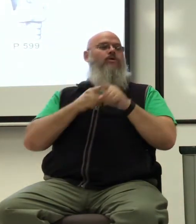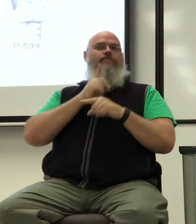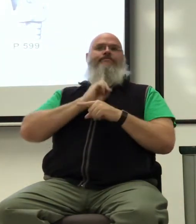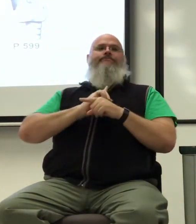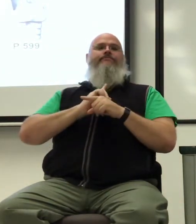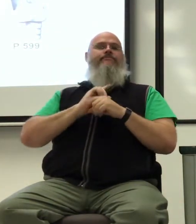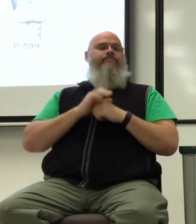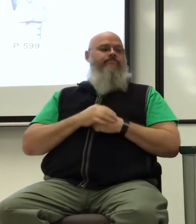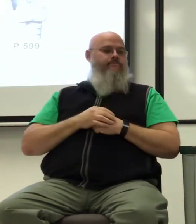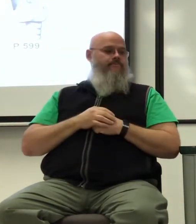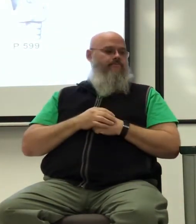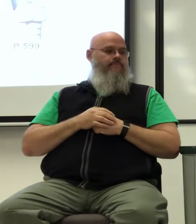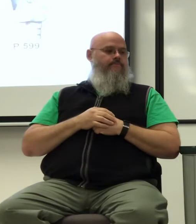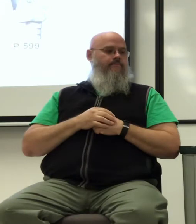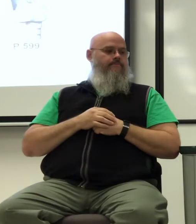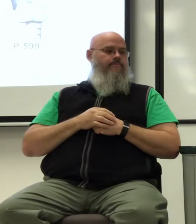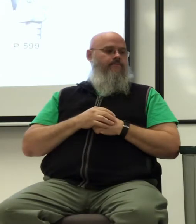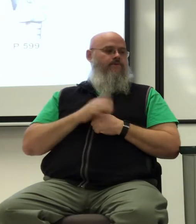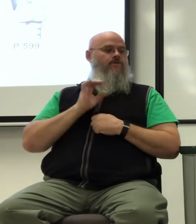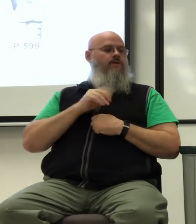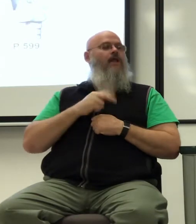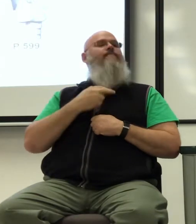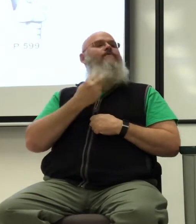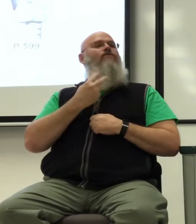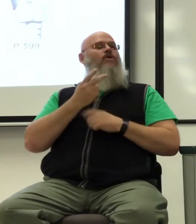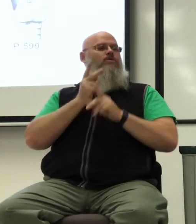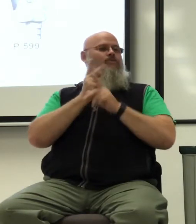Voice production,